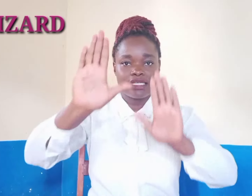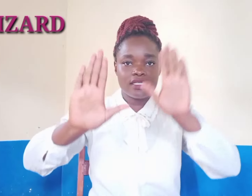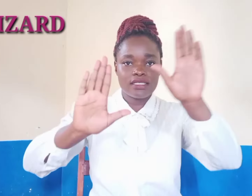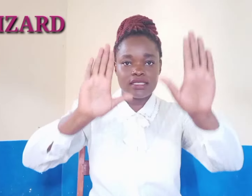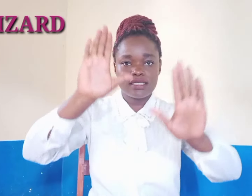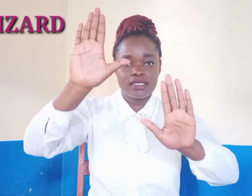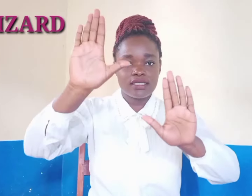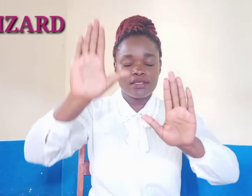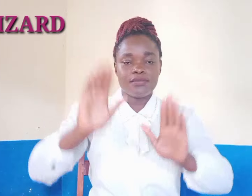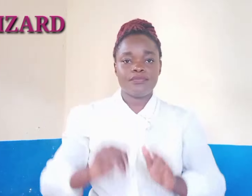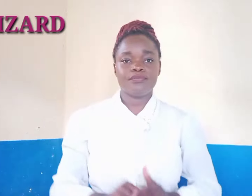lizard.